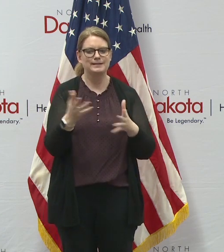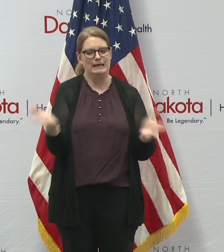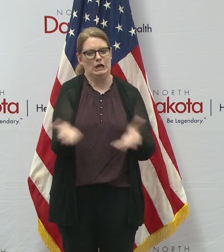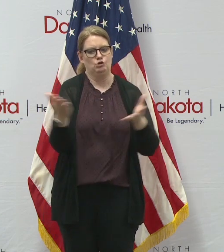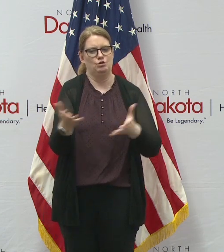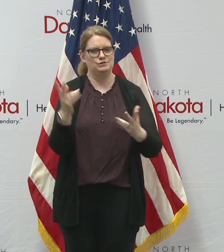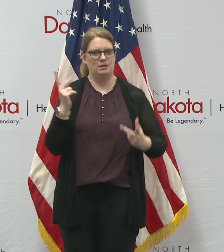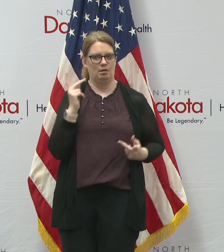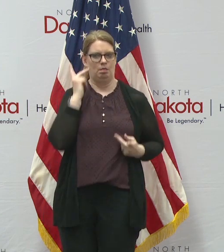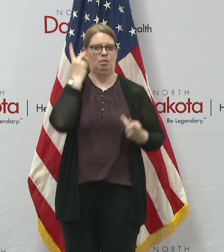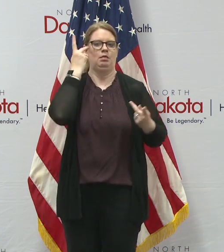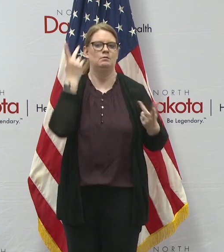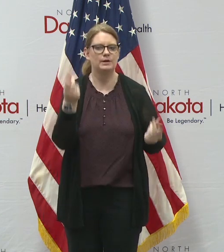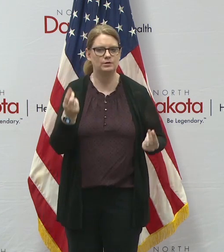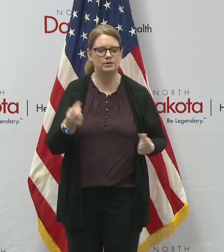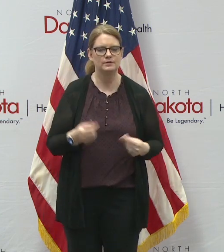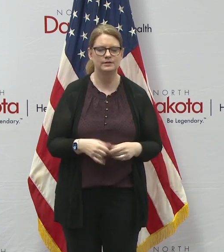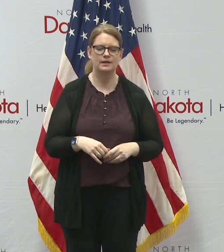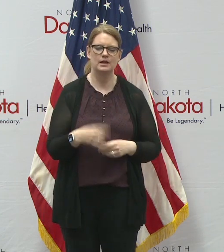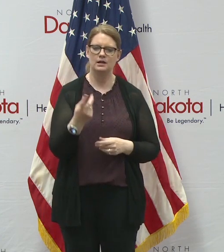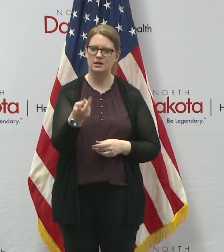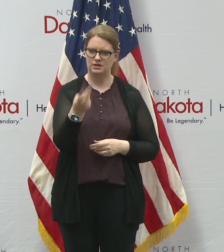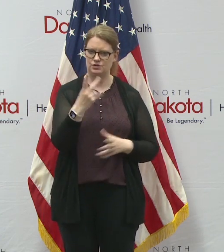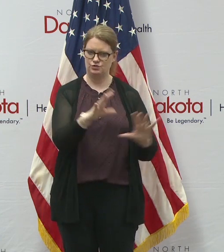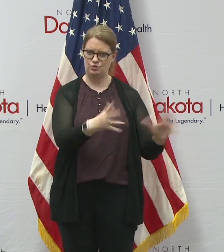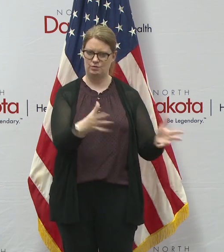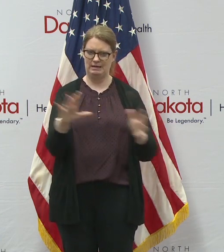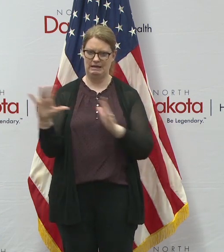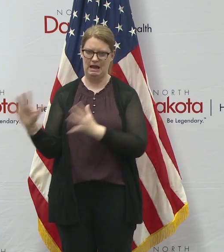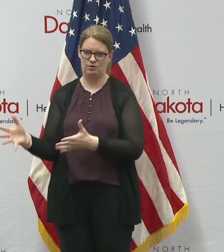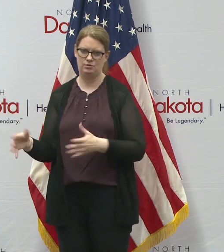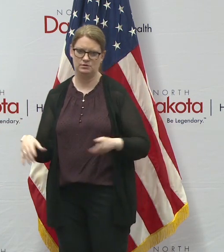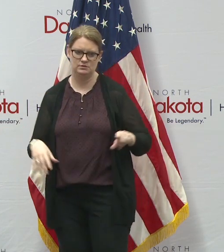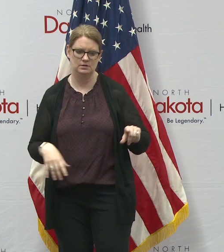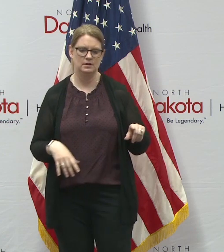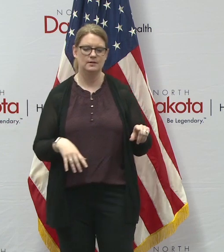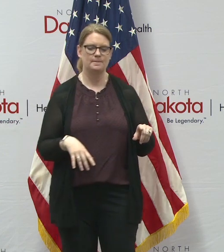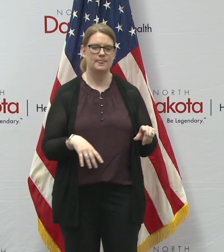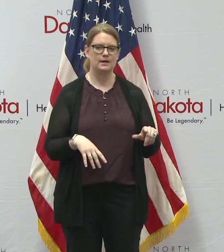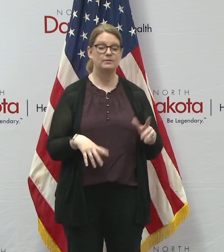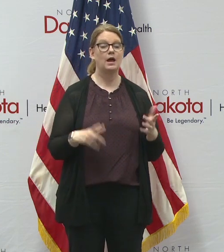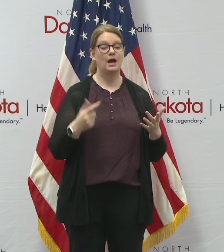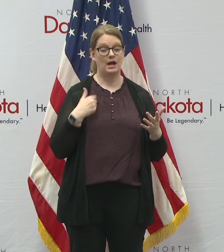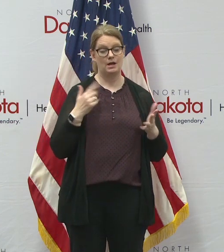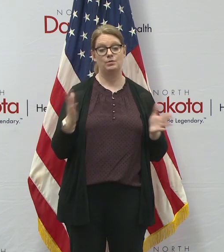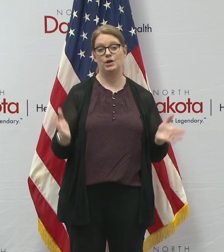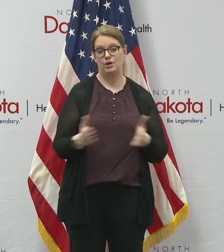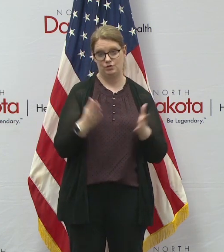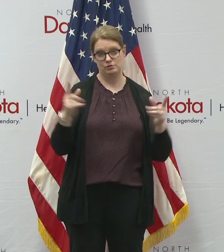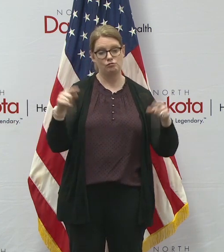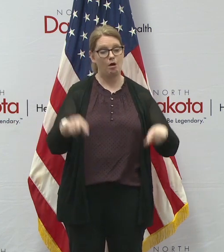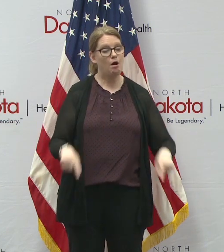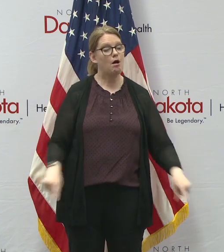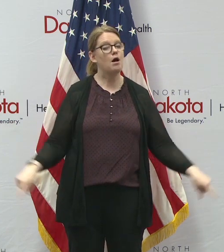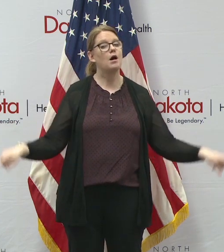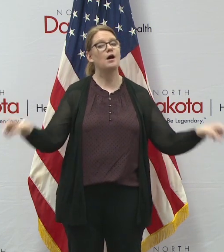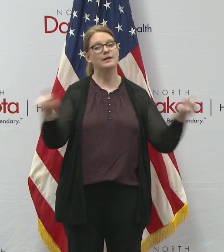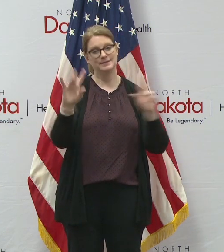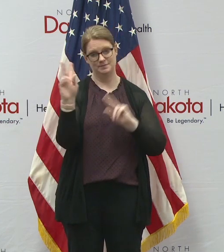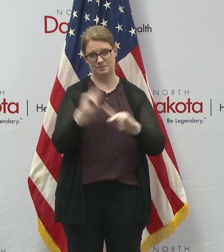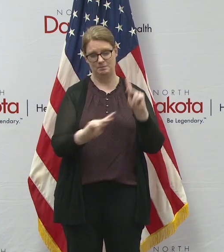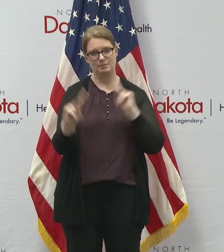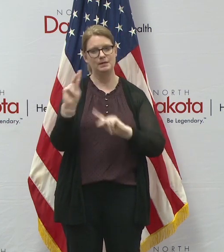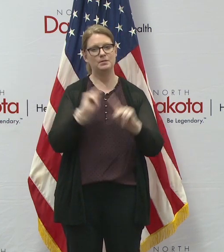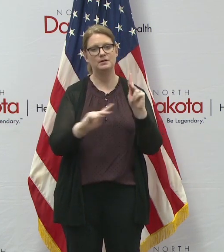be? Well, I think there's, two categories here. There's definitely, again, I would encourage all North Dakotans to make sure that you've